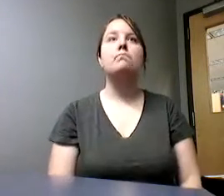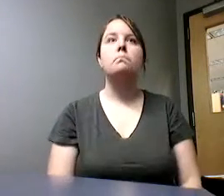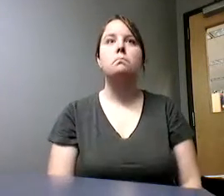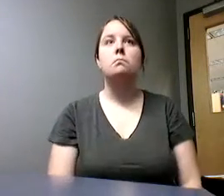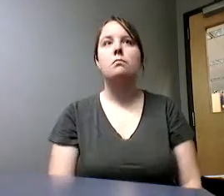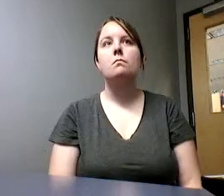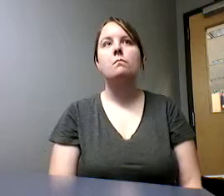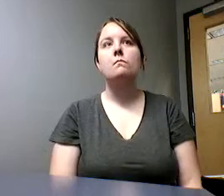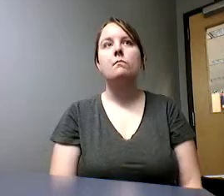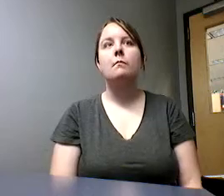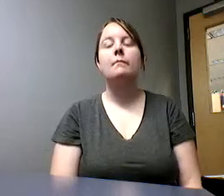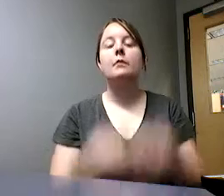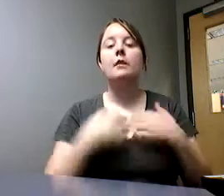water.